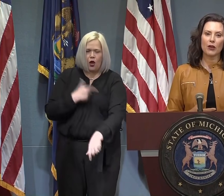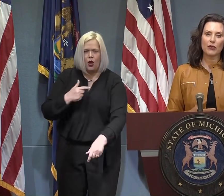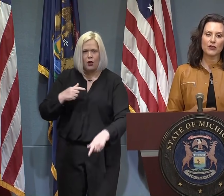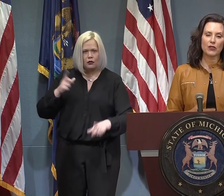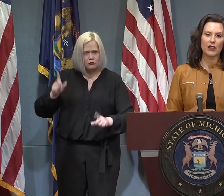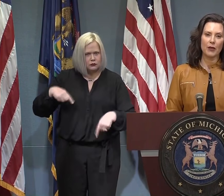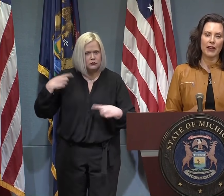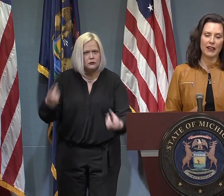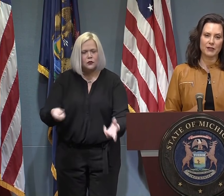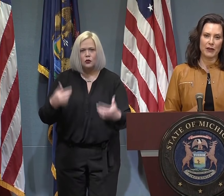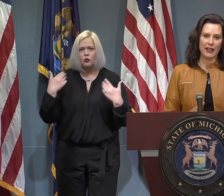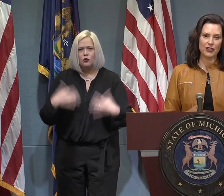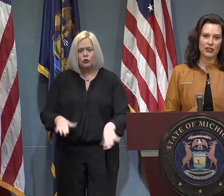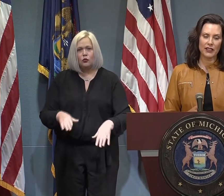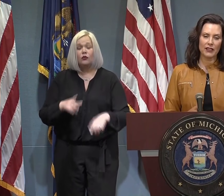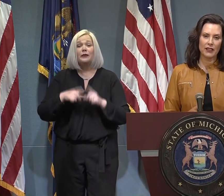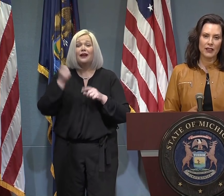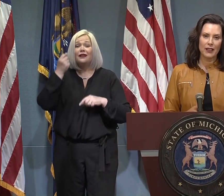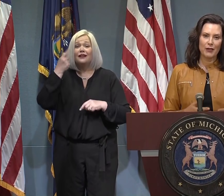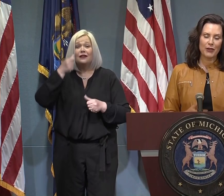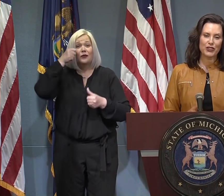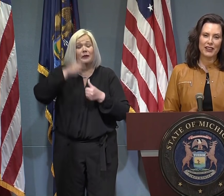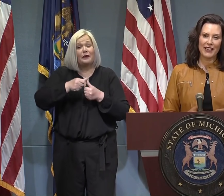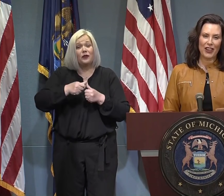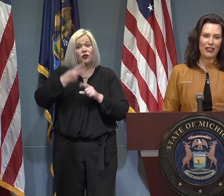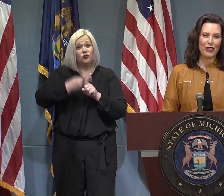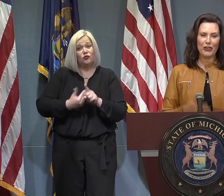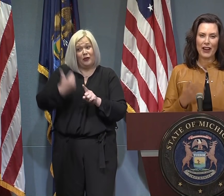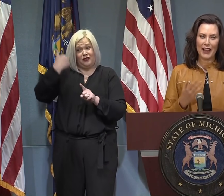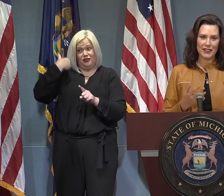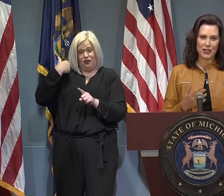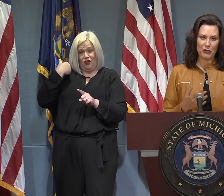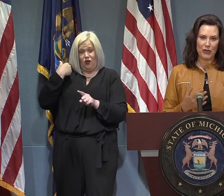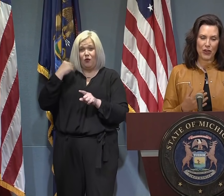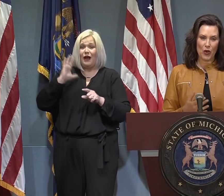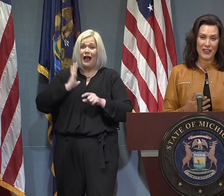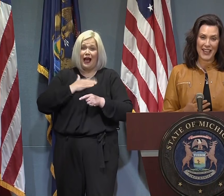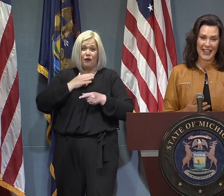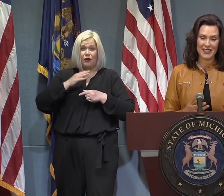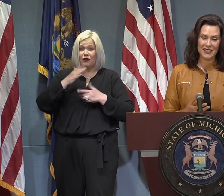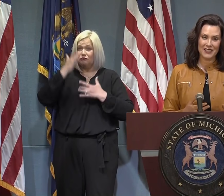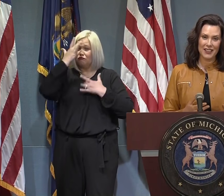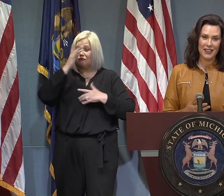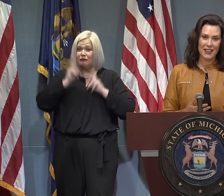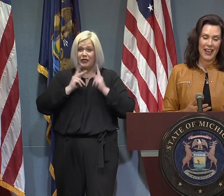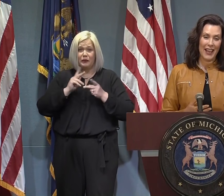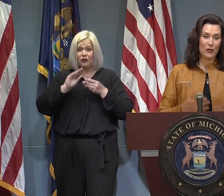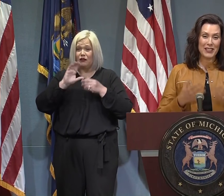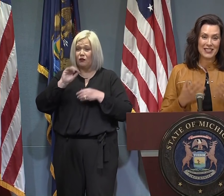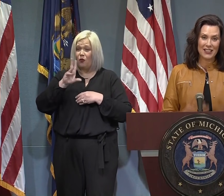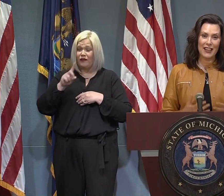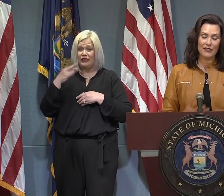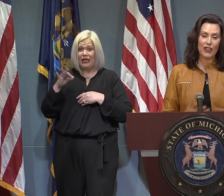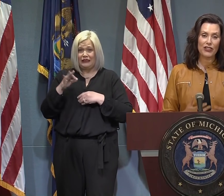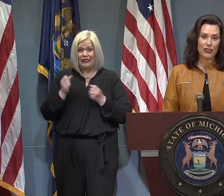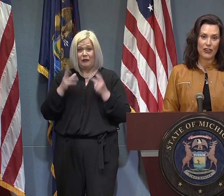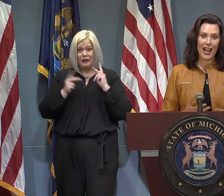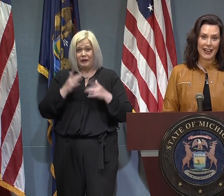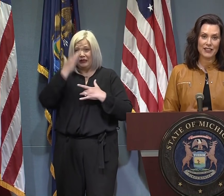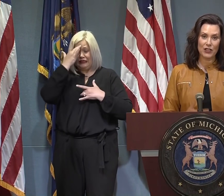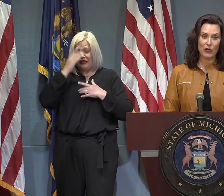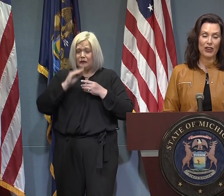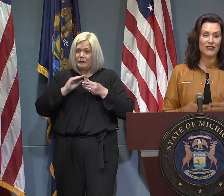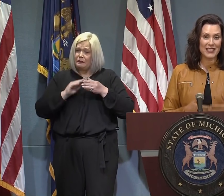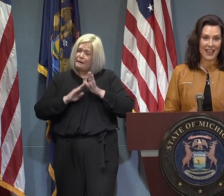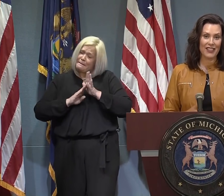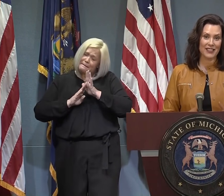when our numbers were climbing exponentially, Michigan had the 3rd highest number of COVID cases, and we still have the 3rd